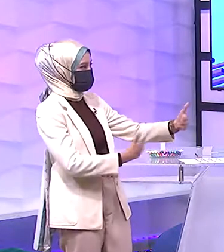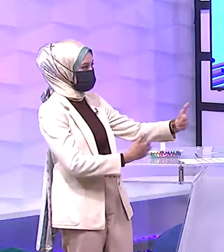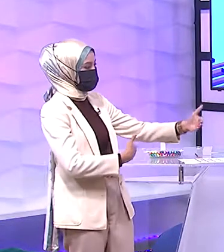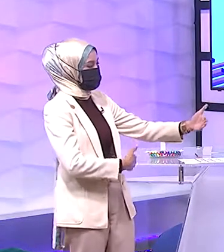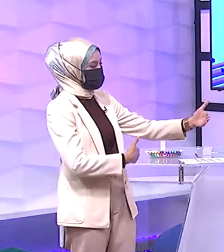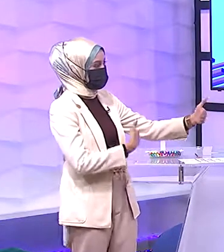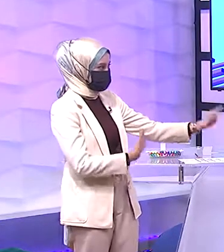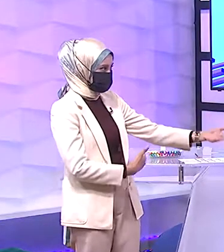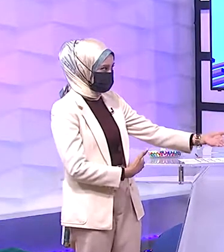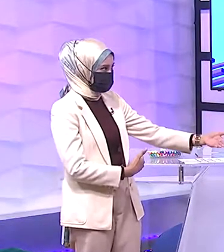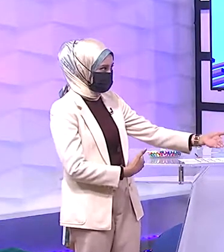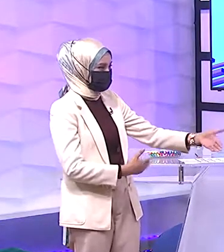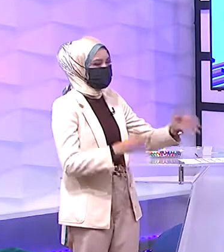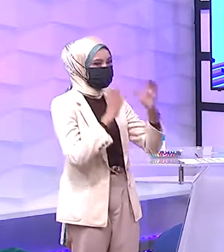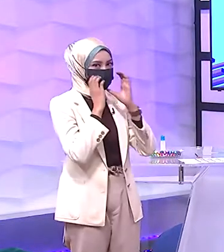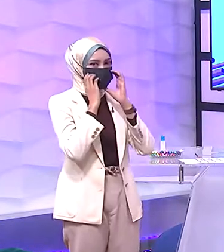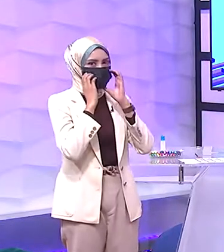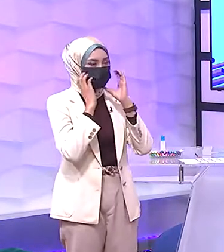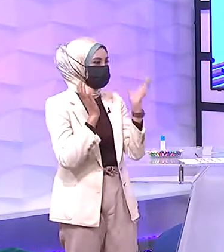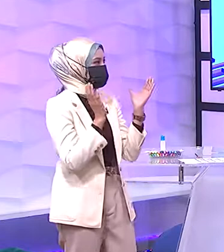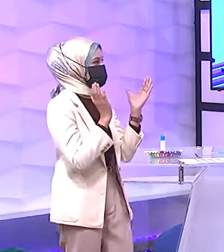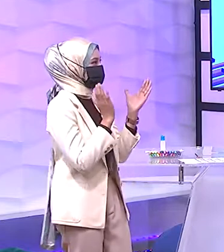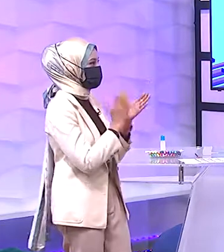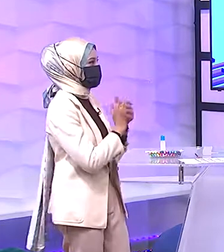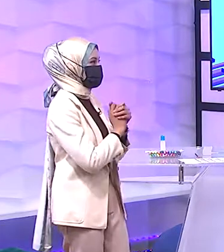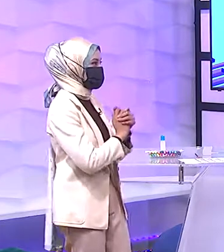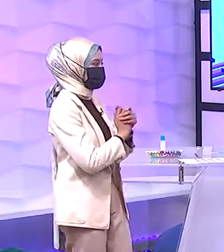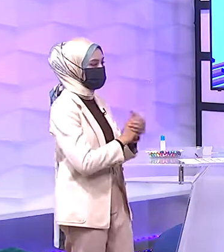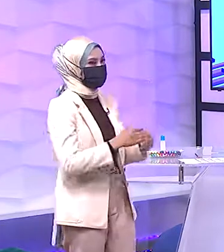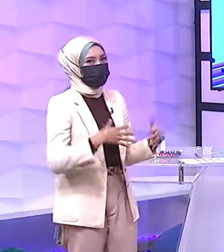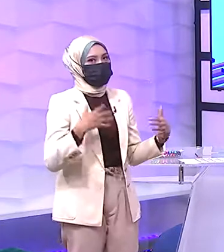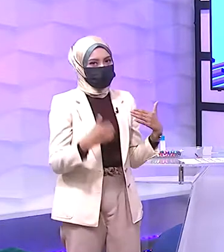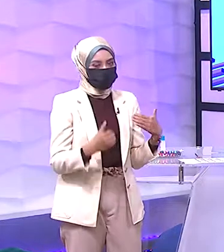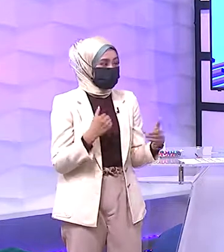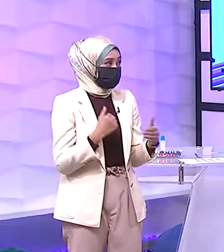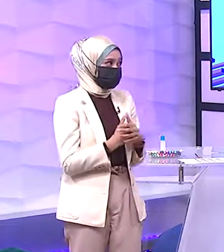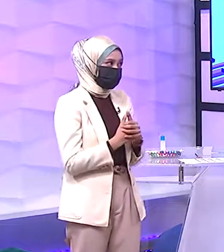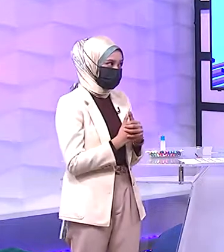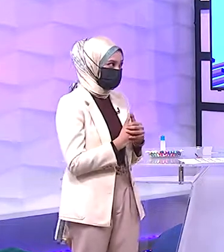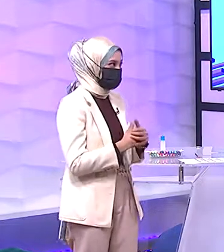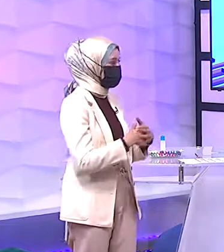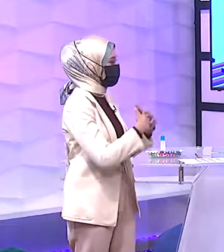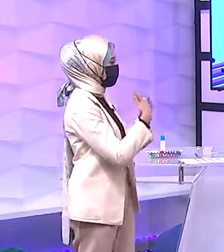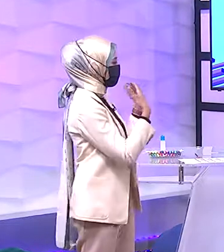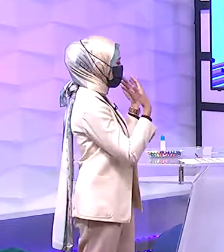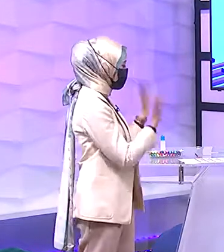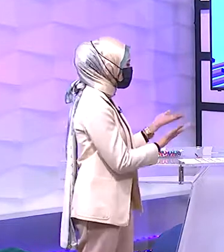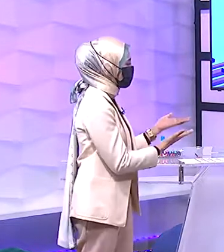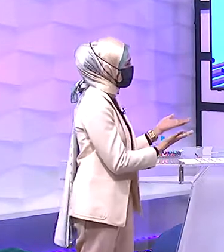our social distancing, and I'll keep wearing my face mask. Okay, teacher, before we kick off our class for today, we have to sanitize our